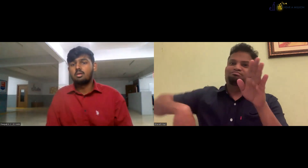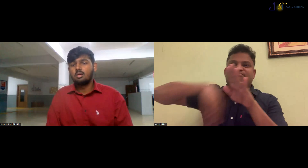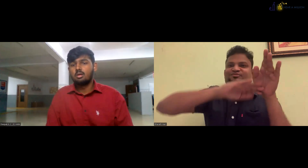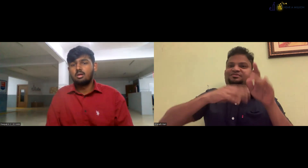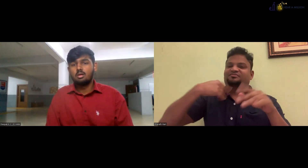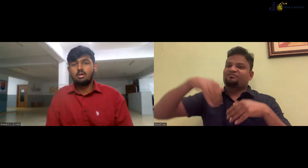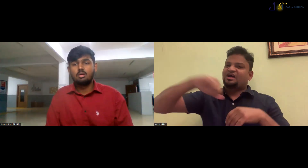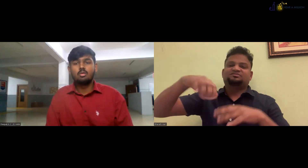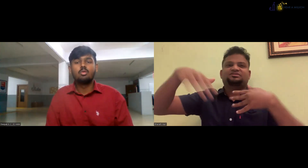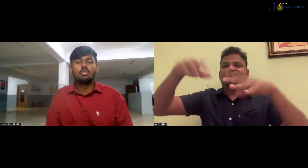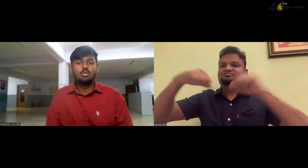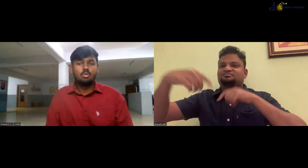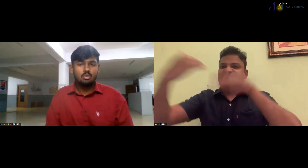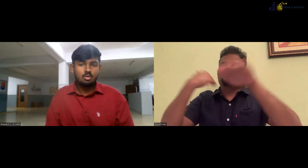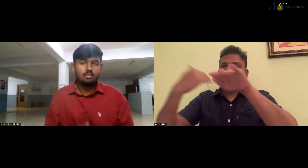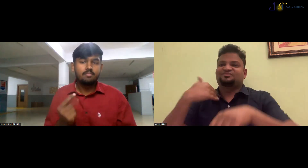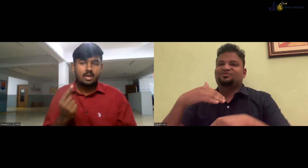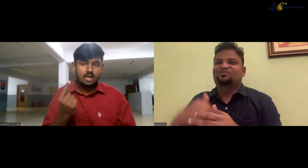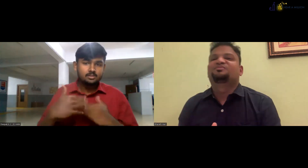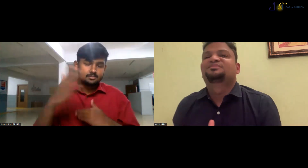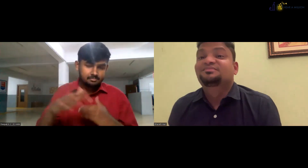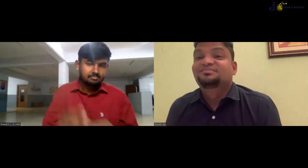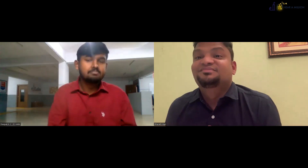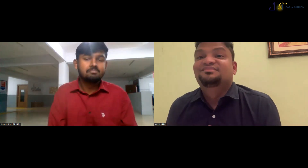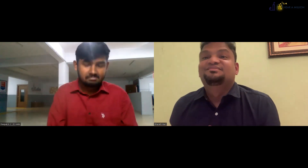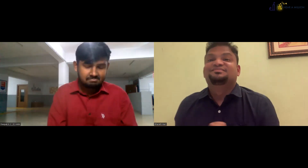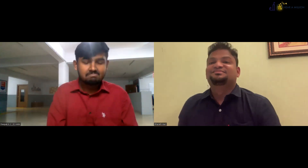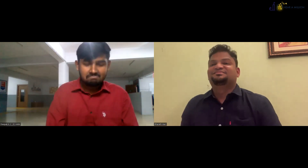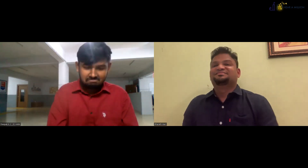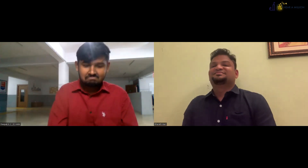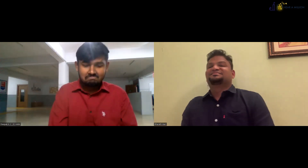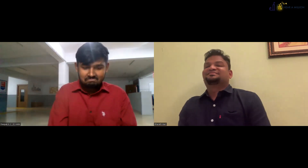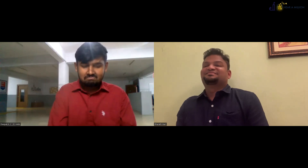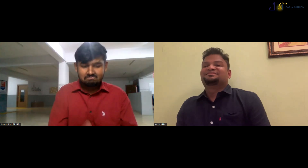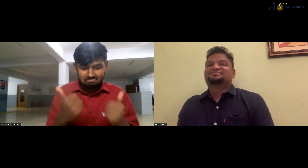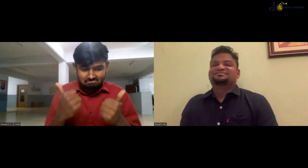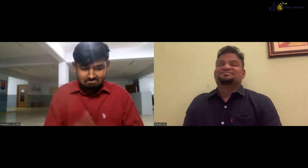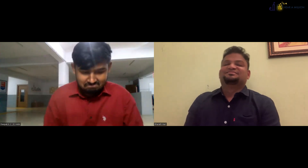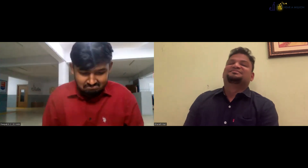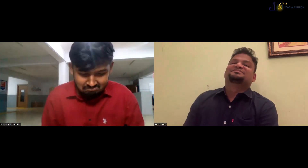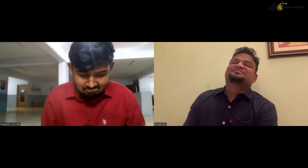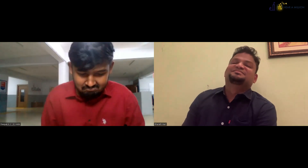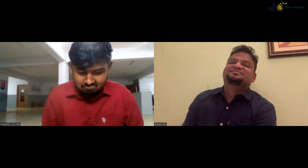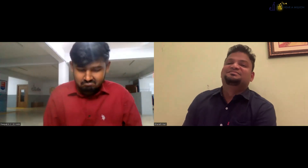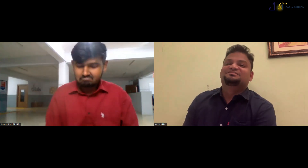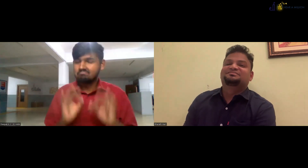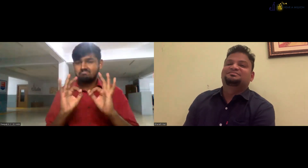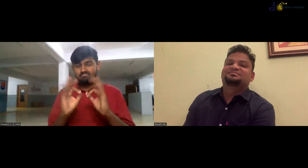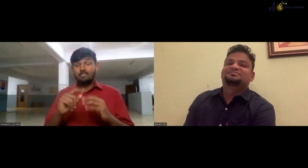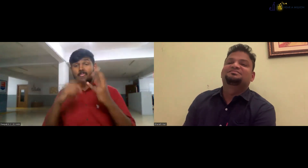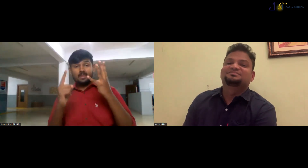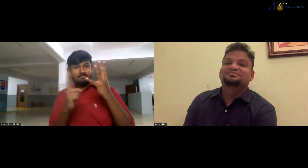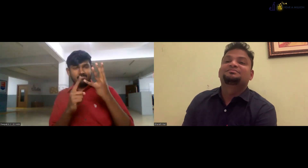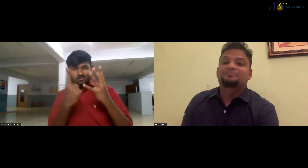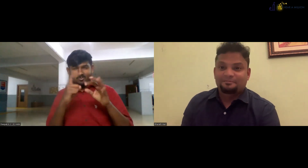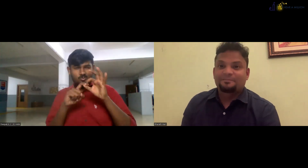night, an elephant. If you see them, the eyes are they're shining. So there are a lot of